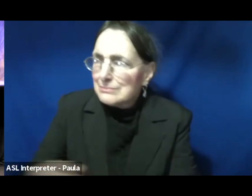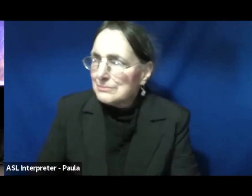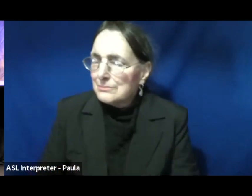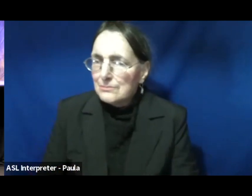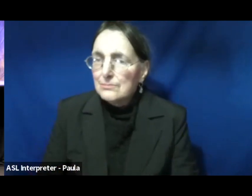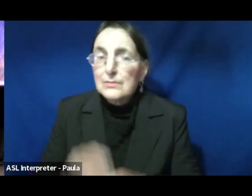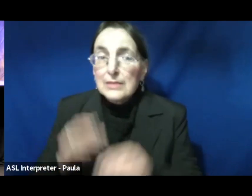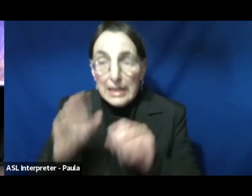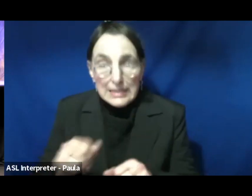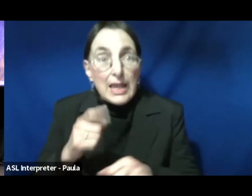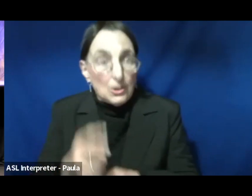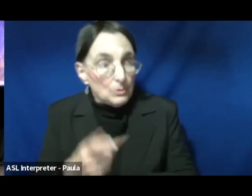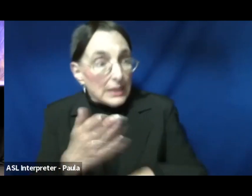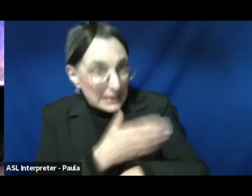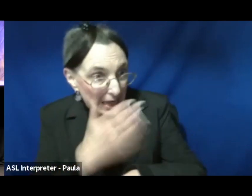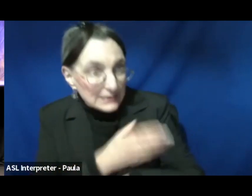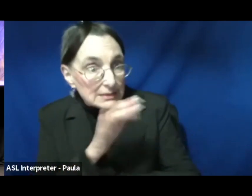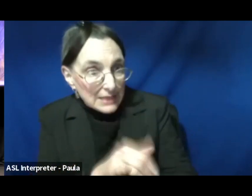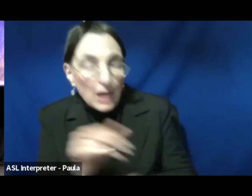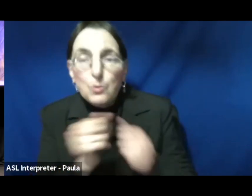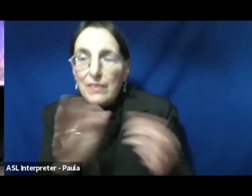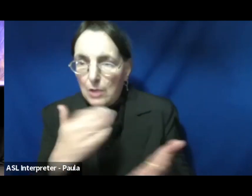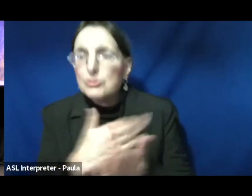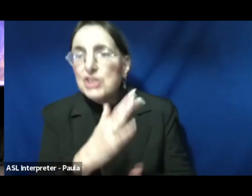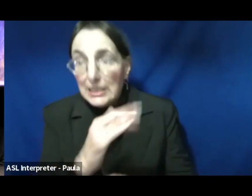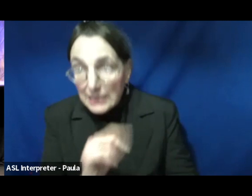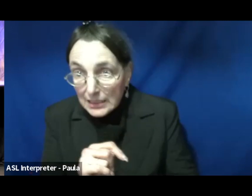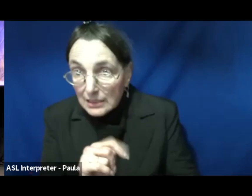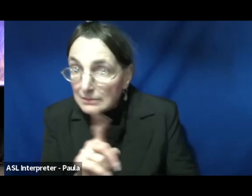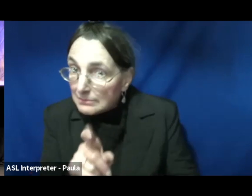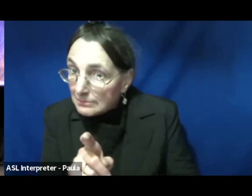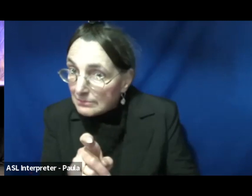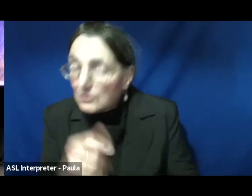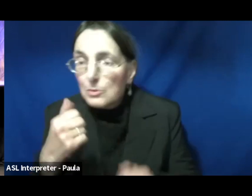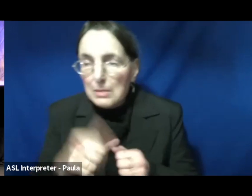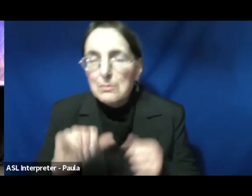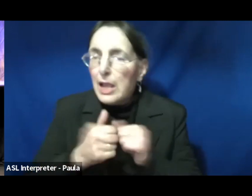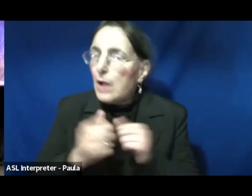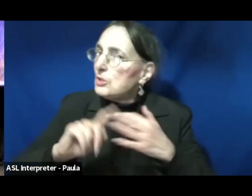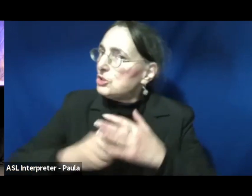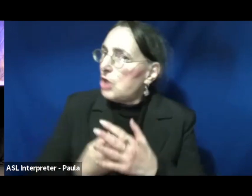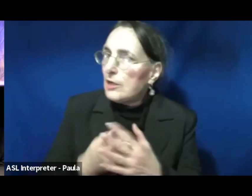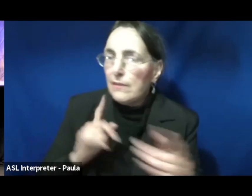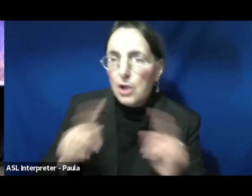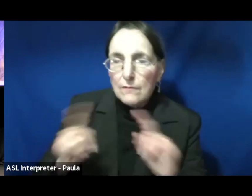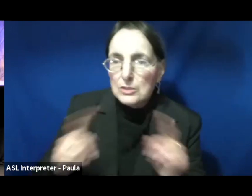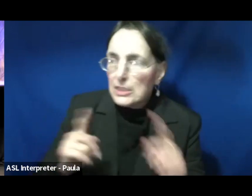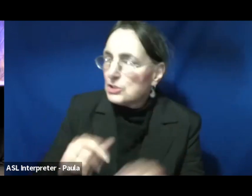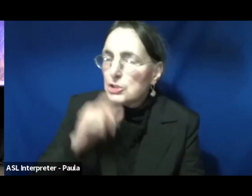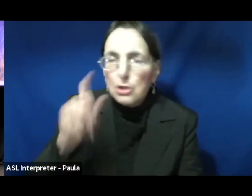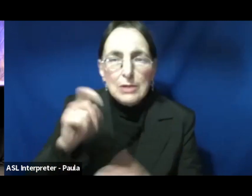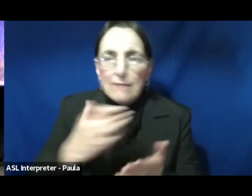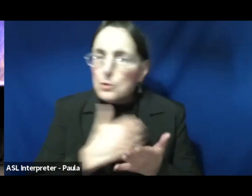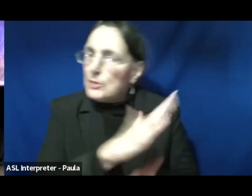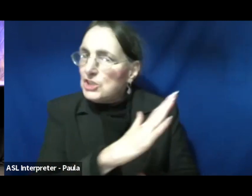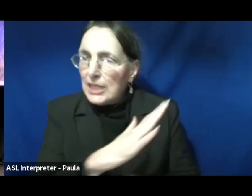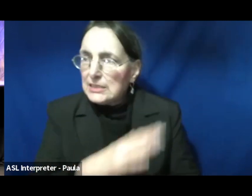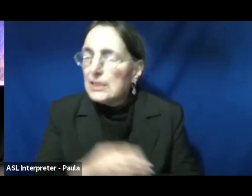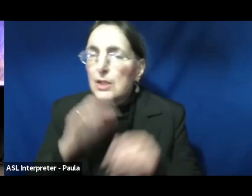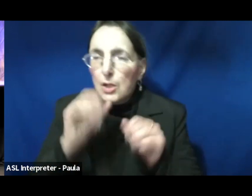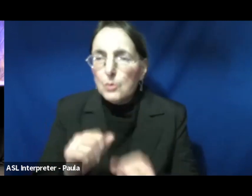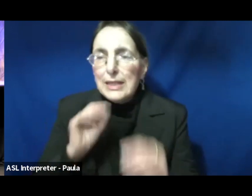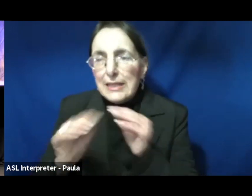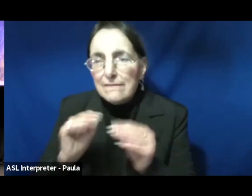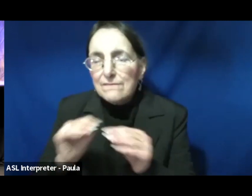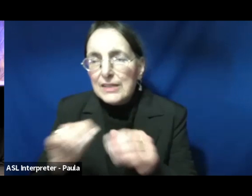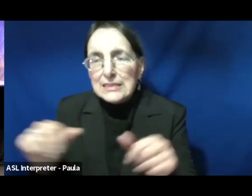they know? Remember how we grounded this conversation? We don't have to reject this. We can acknowledge that it exists. And we can fix areas that we